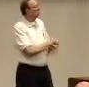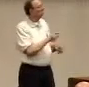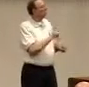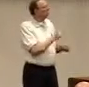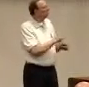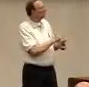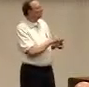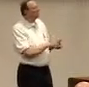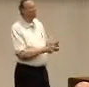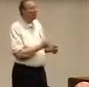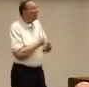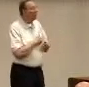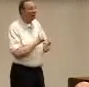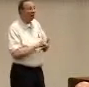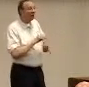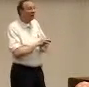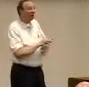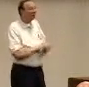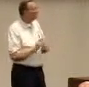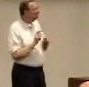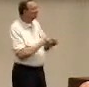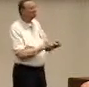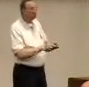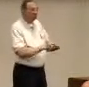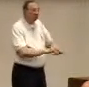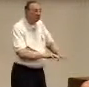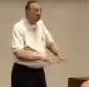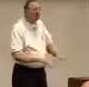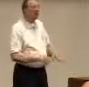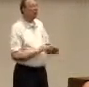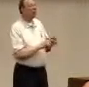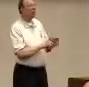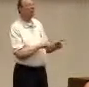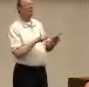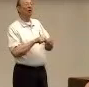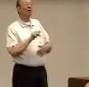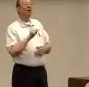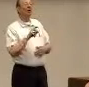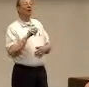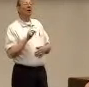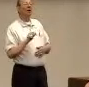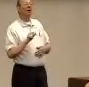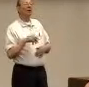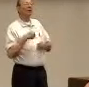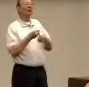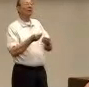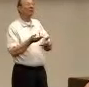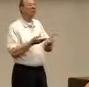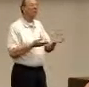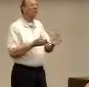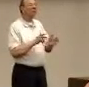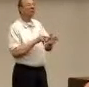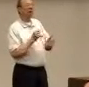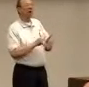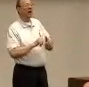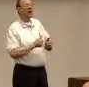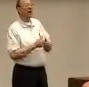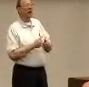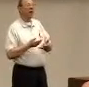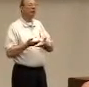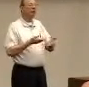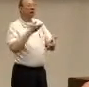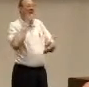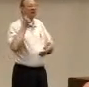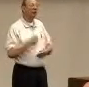and she would give her advice, and she loved it. And she started coming even into our adult classes, and she'd give things on like service projects. She'd